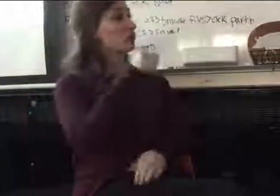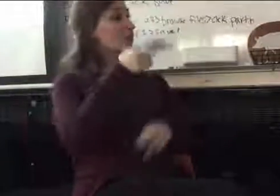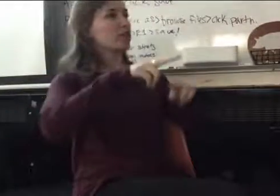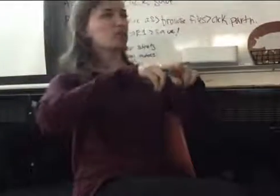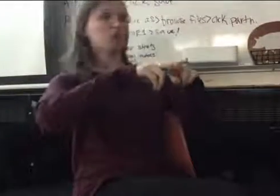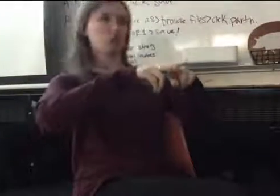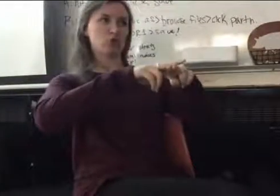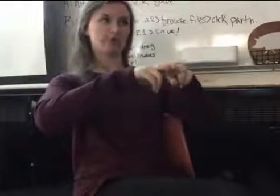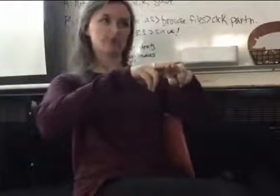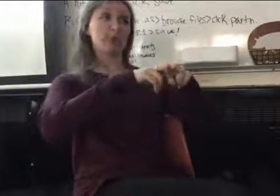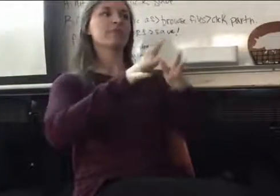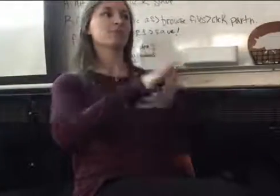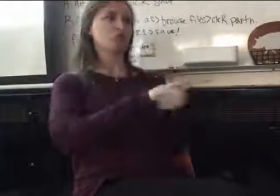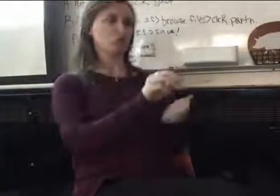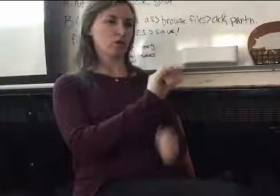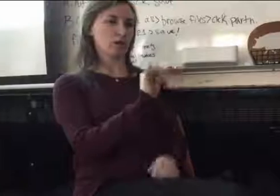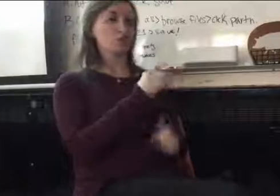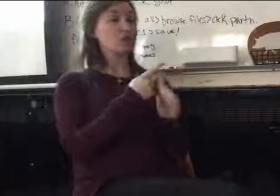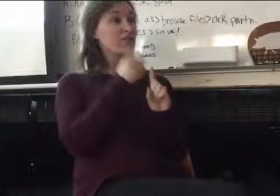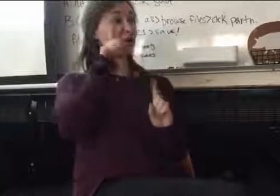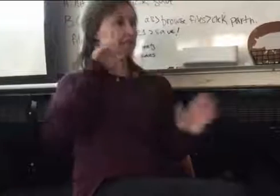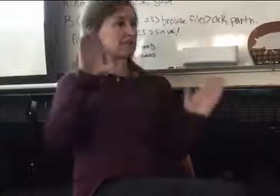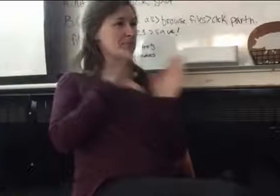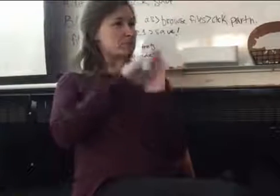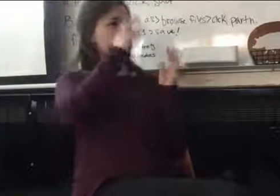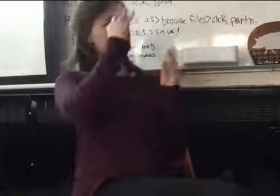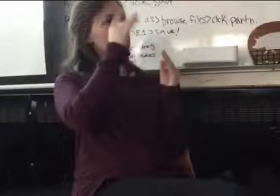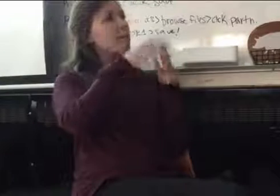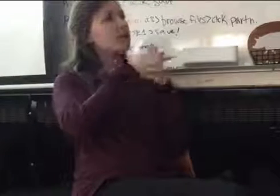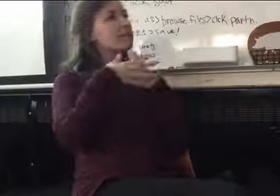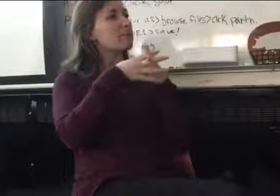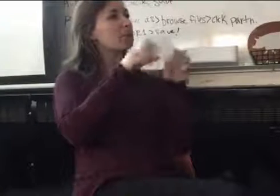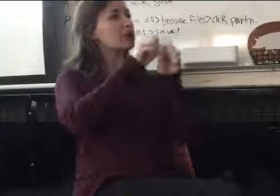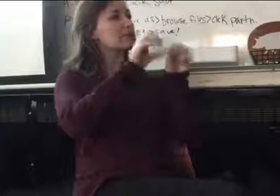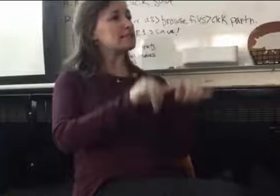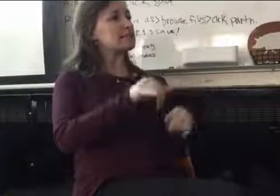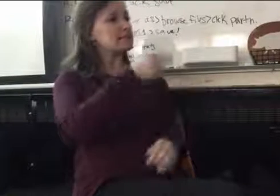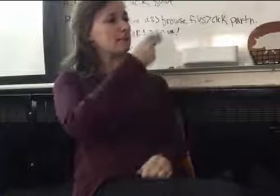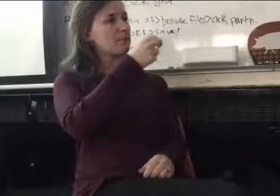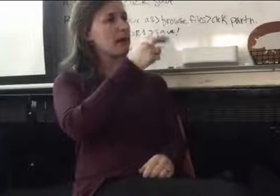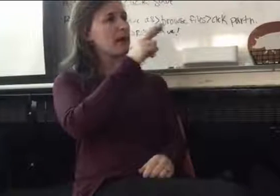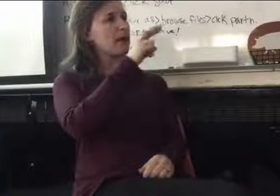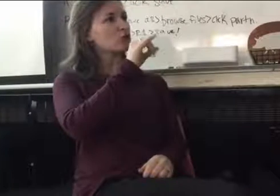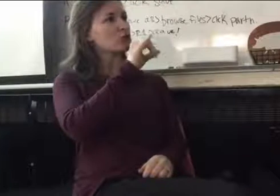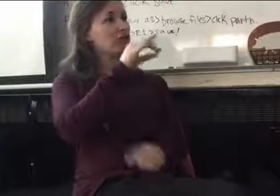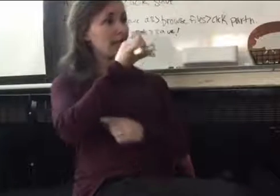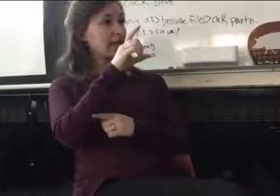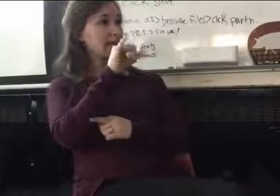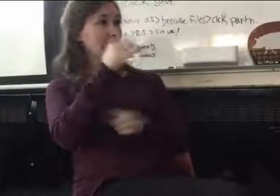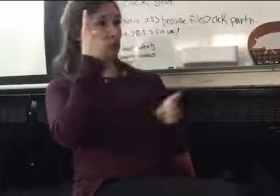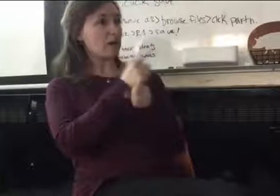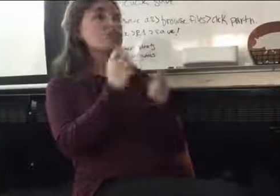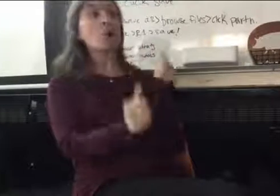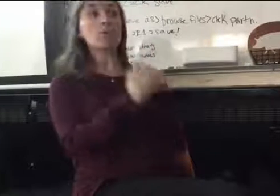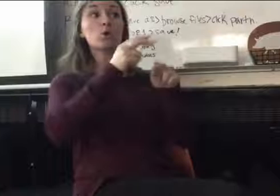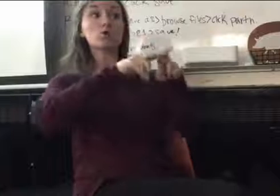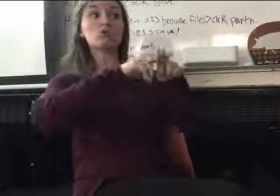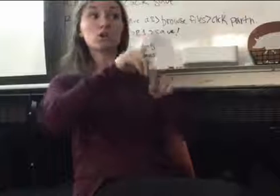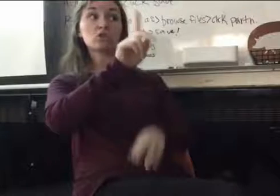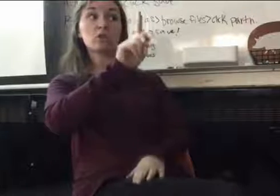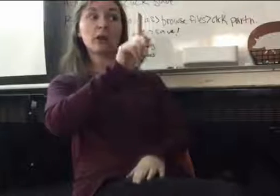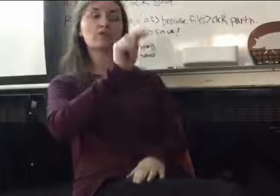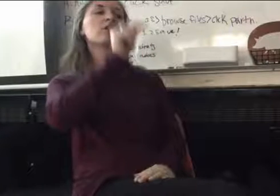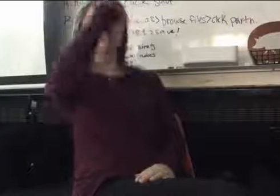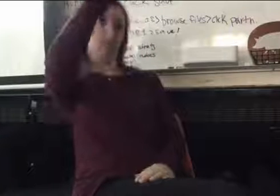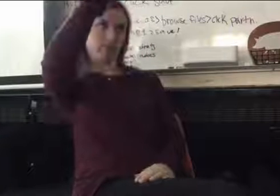you know from this picture, think about like the American system with Henry Clay, where are the majority of the railroads at? The